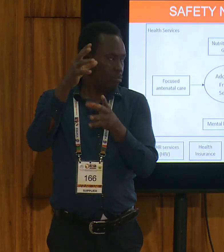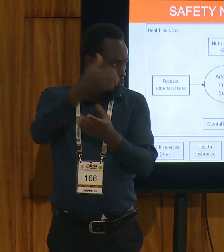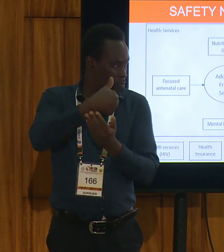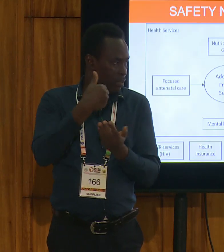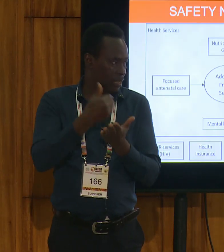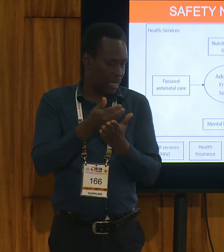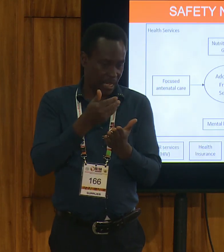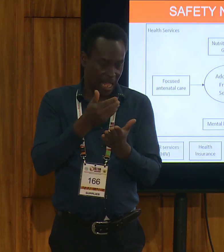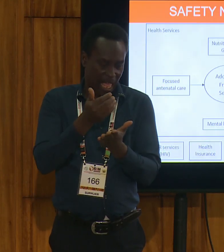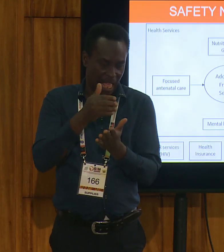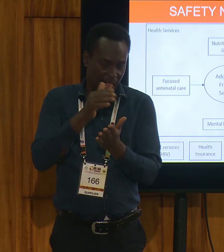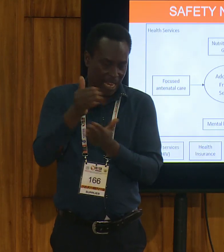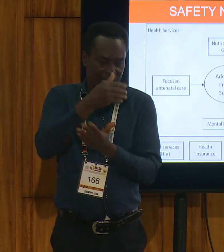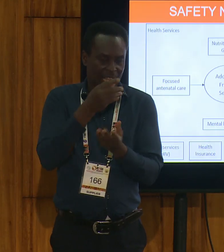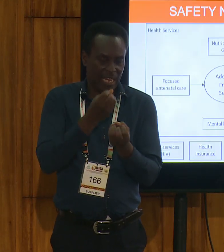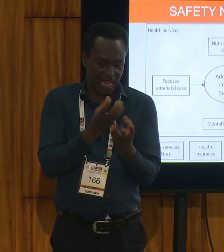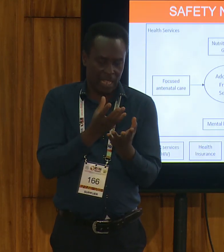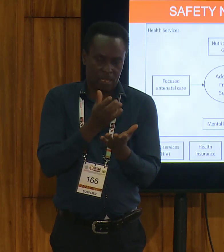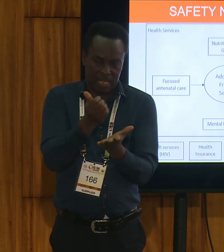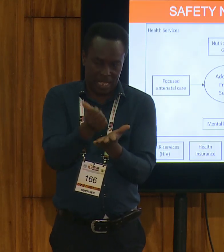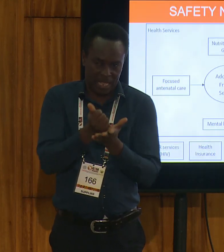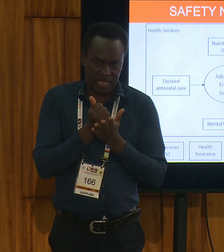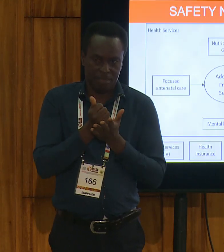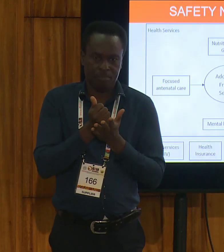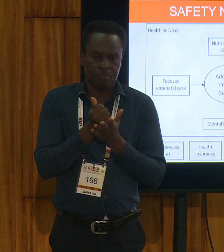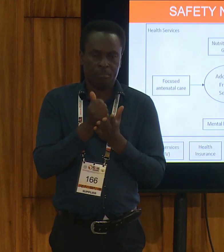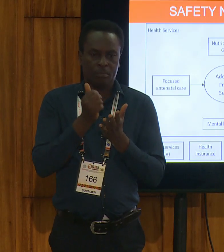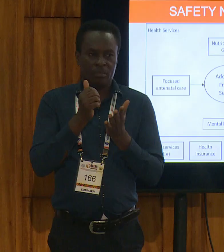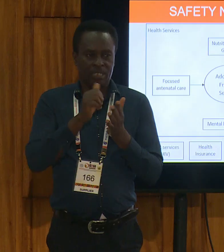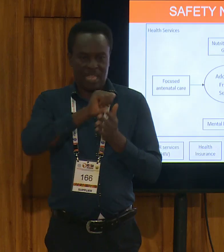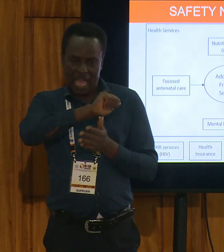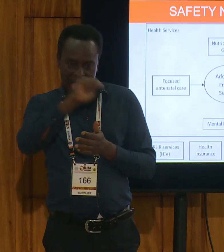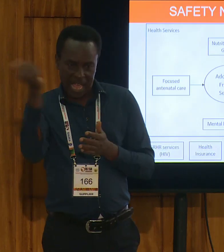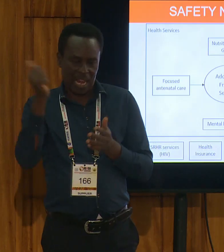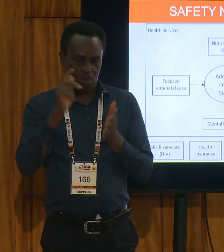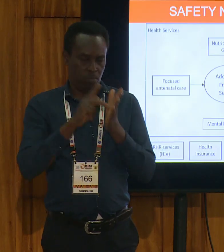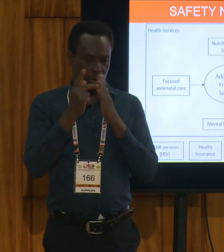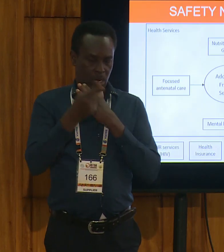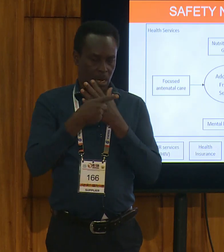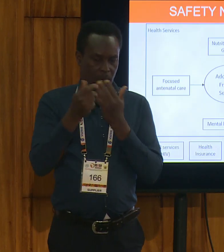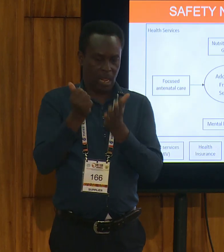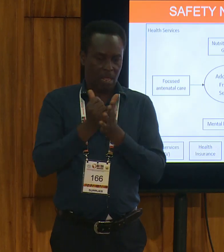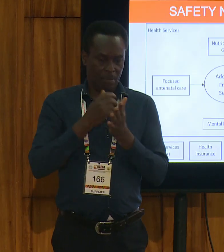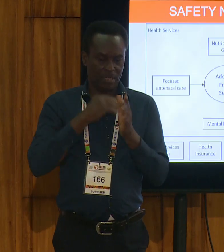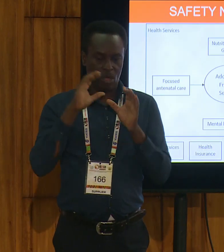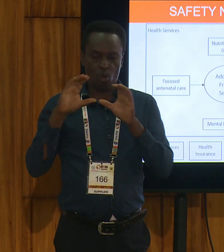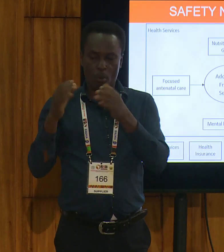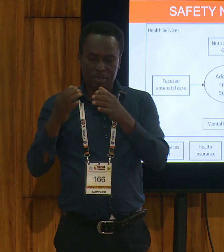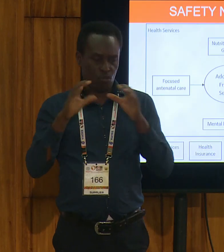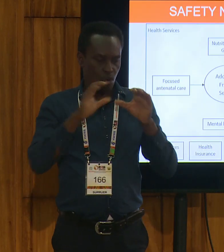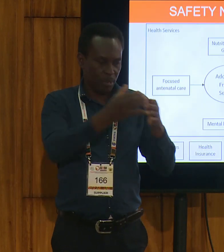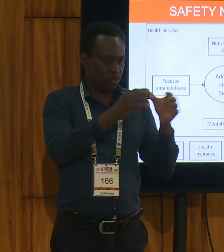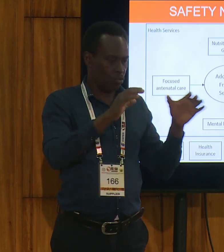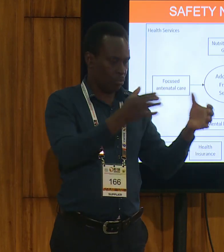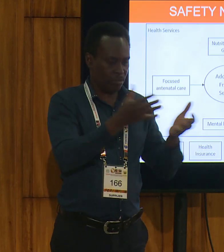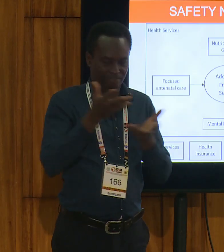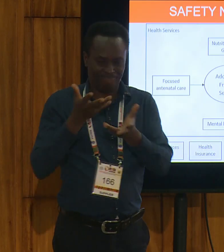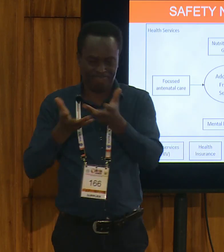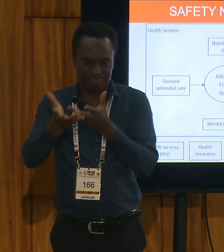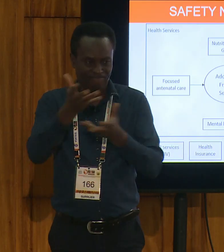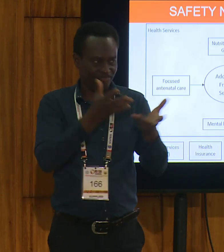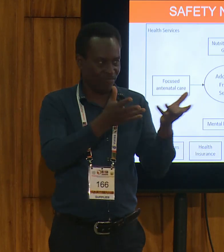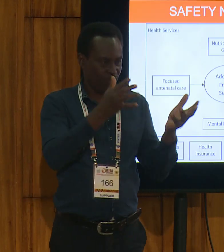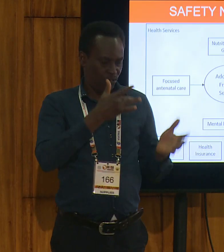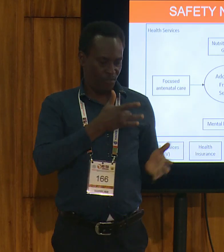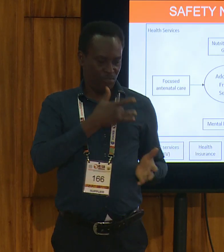monitored. Another feature or another building block that's very strong is the community engagement, because we feel